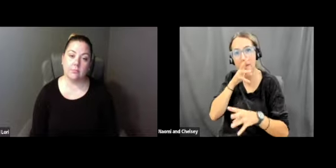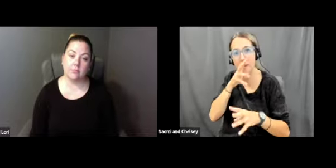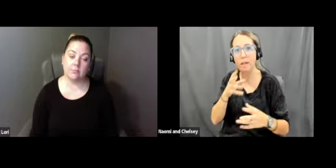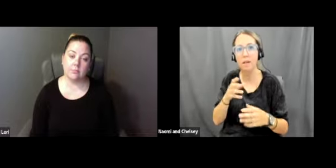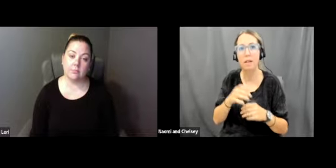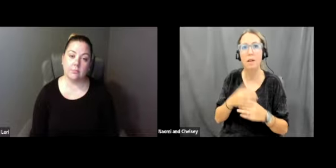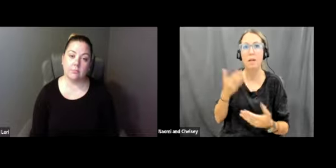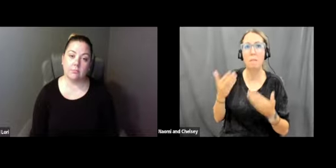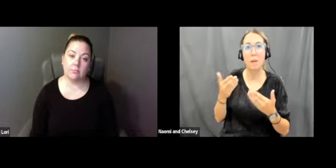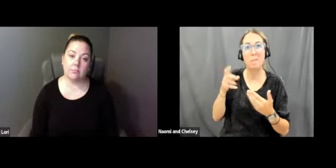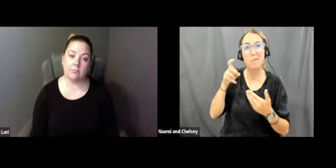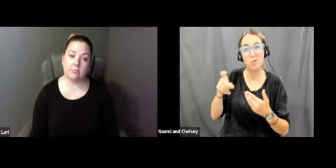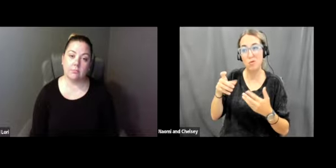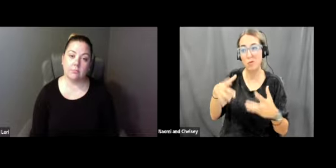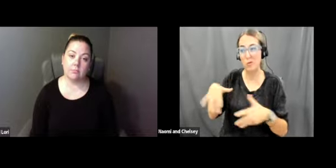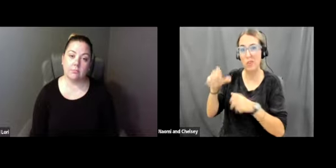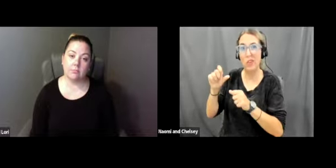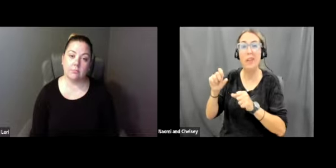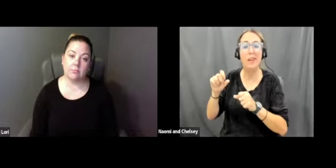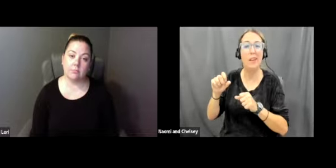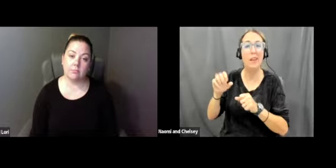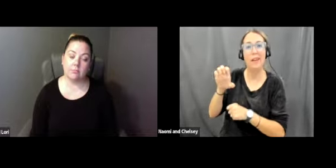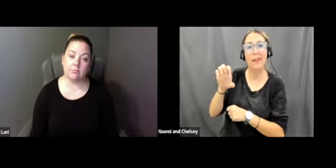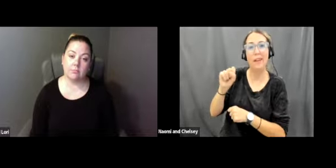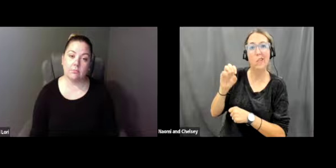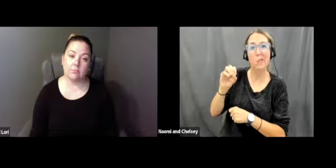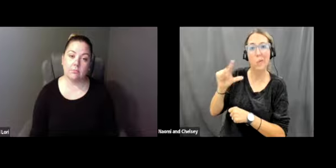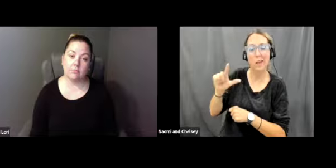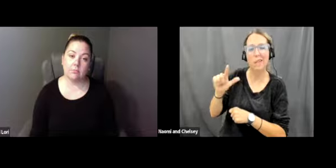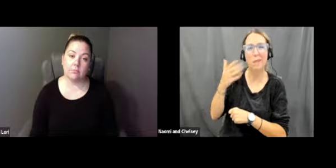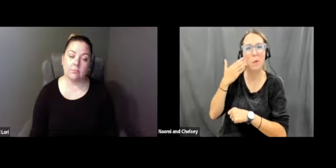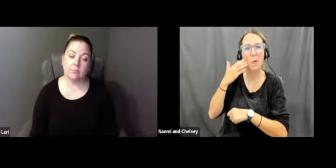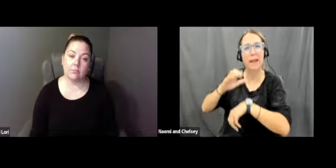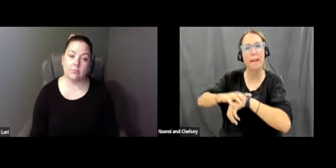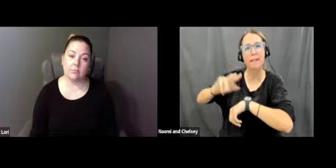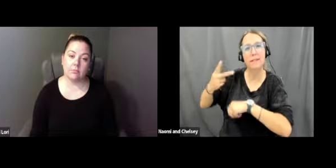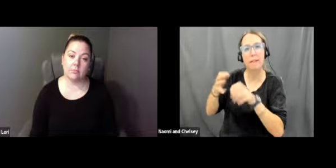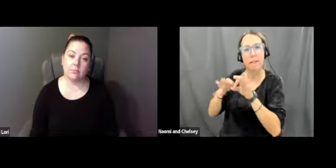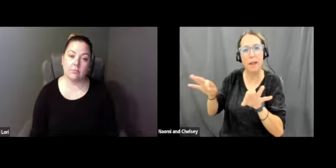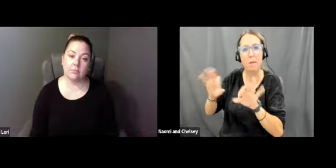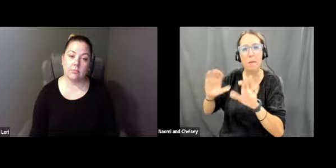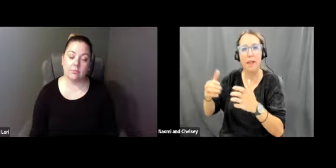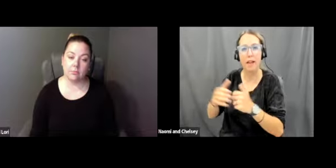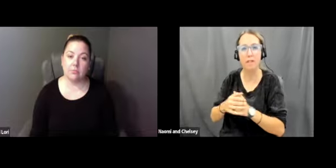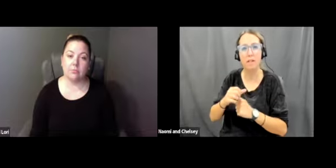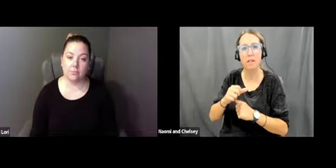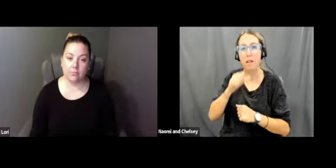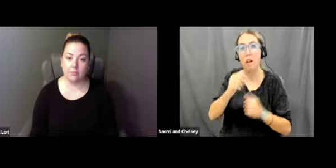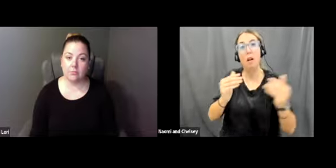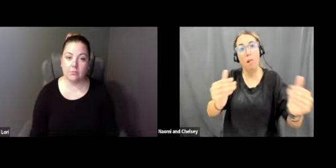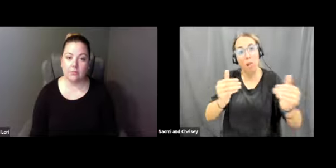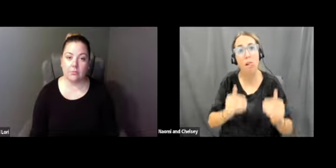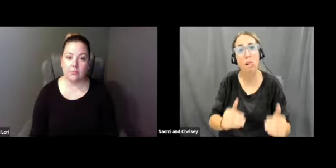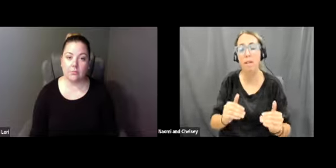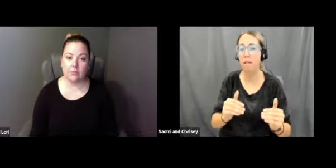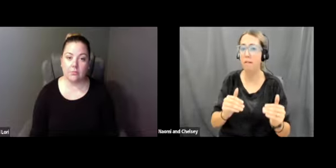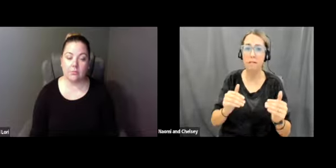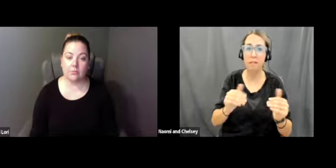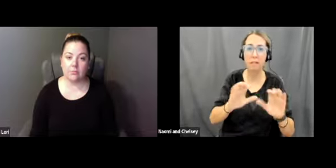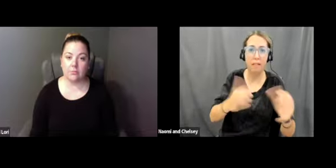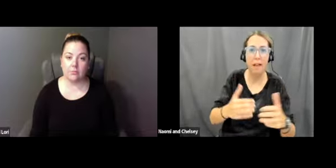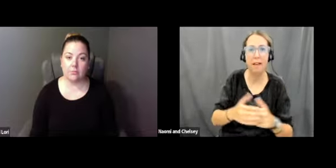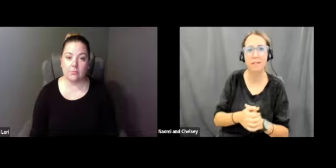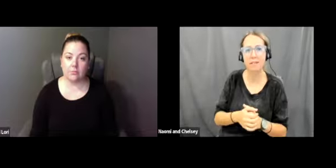ESOL class is the way to go, not a quote unquote remedial class, like, not like a, it's not a